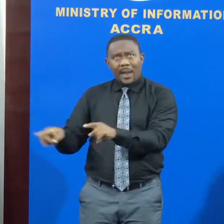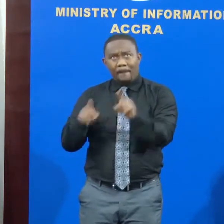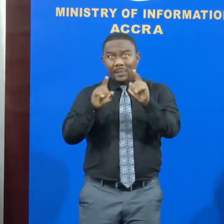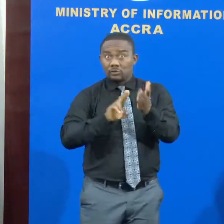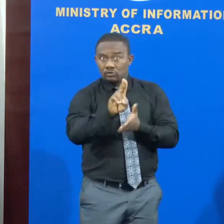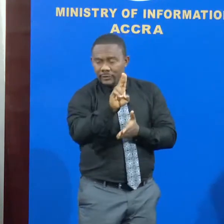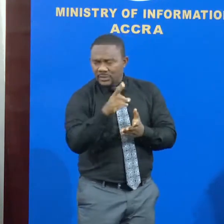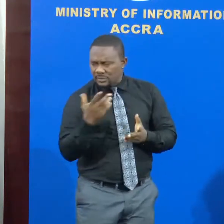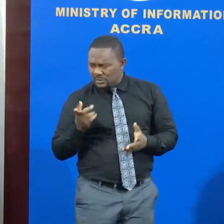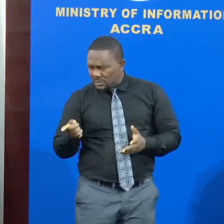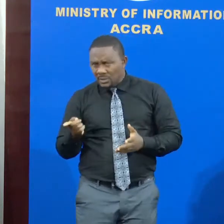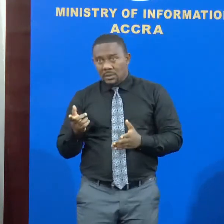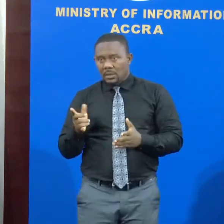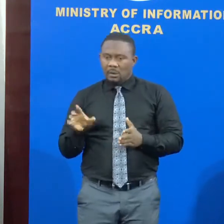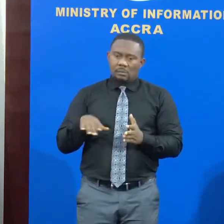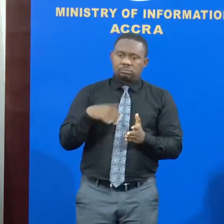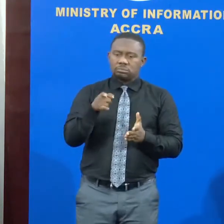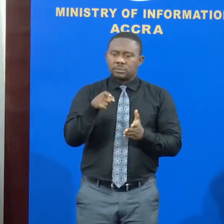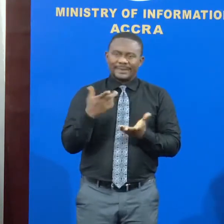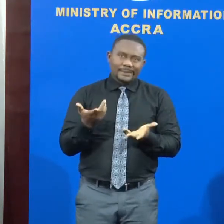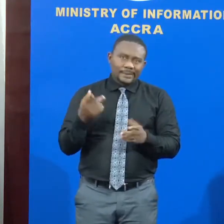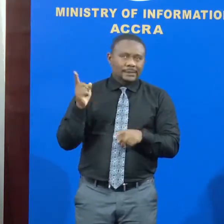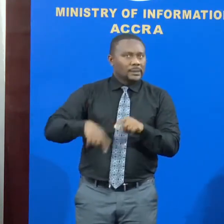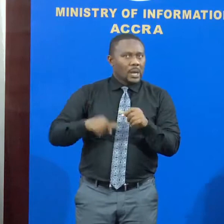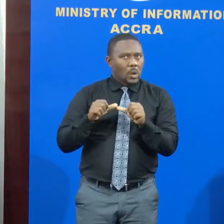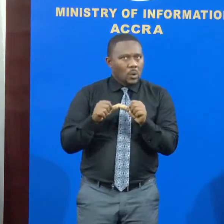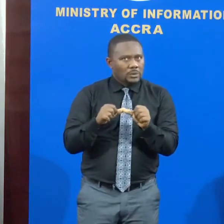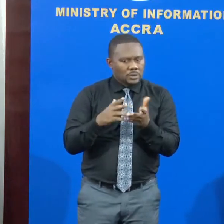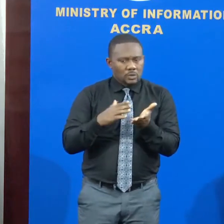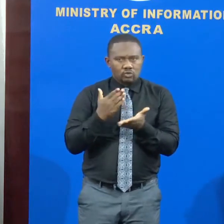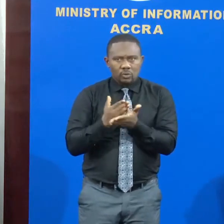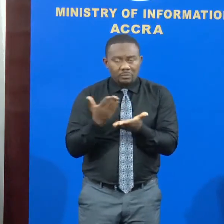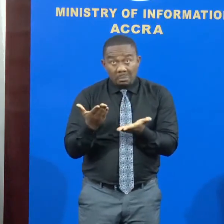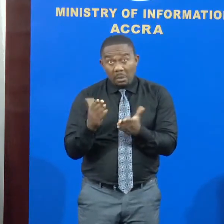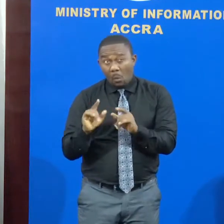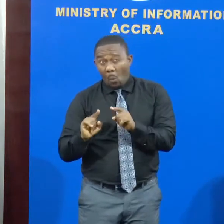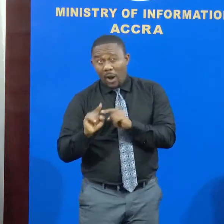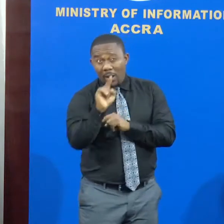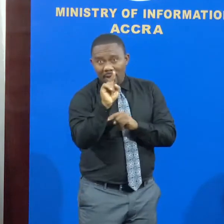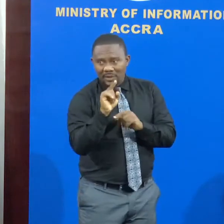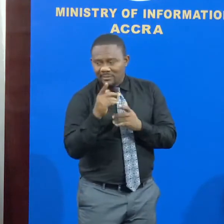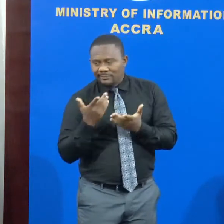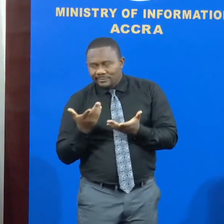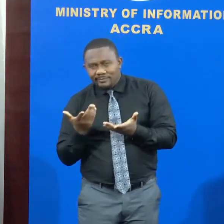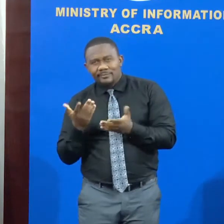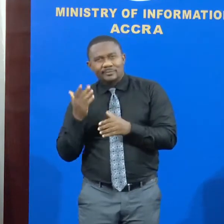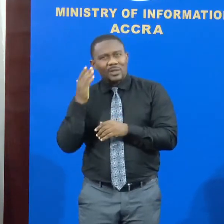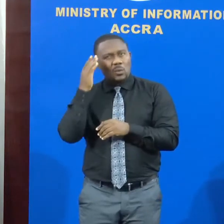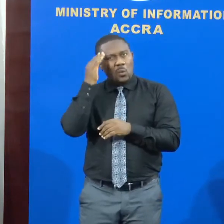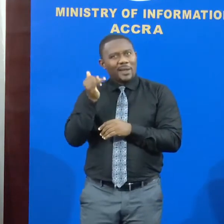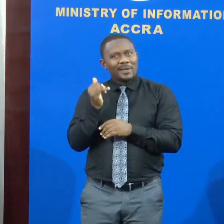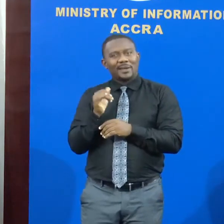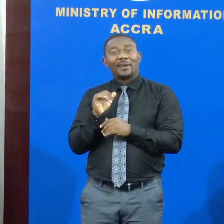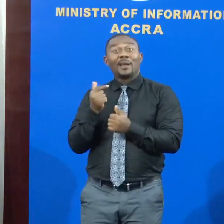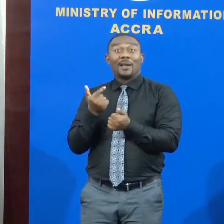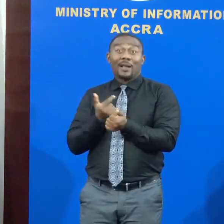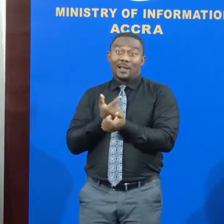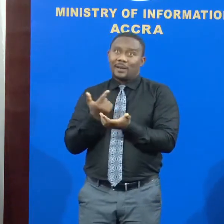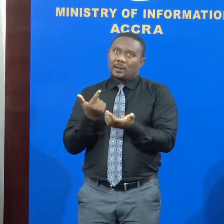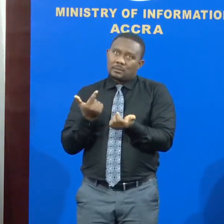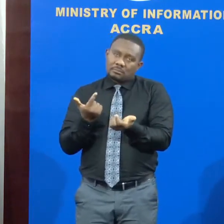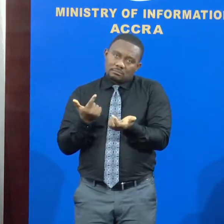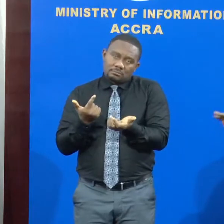see where the person drops off or where the person continues up to doctorate level or wherever, just because of the Ghana card, and see who